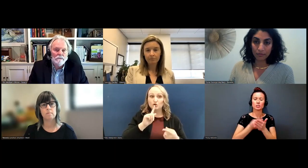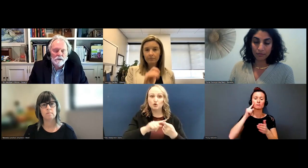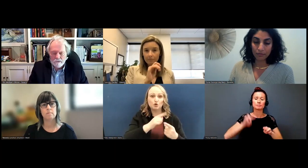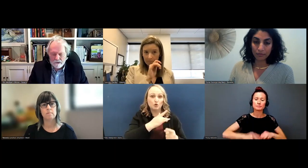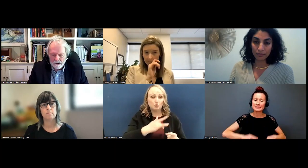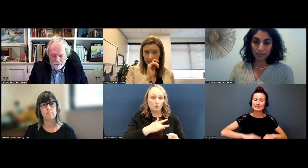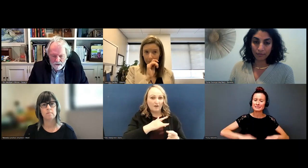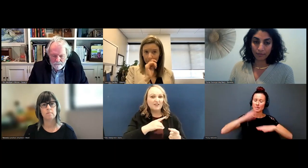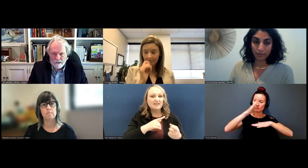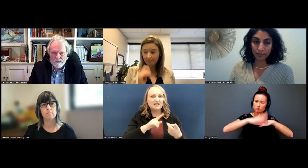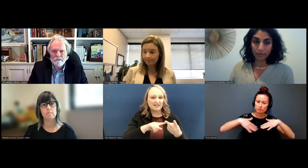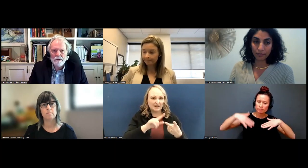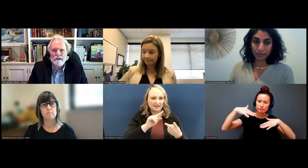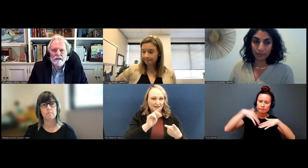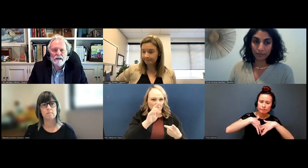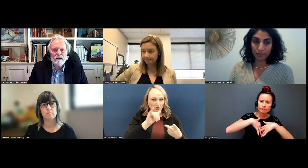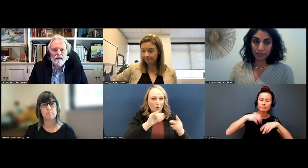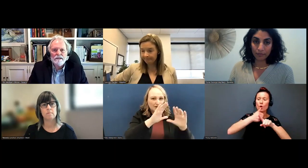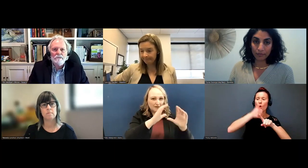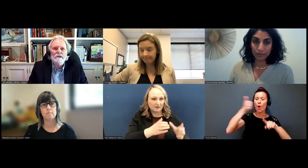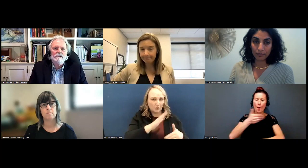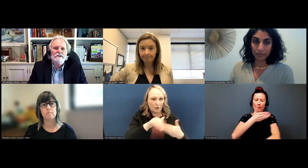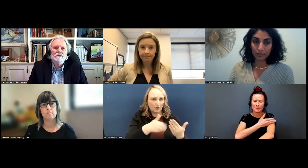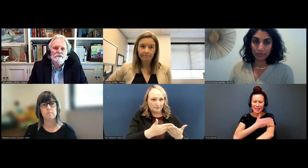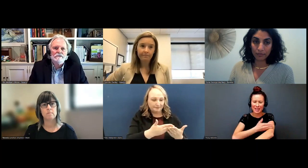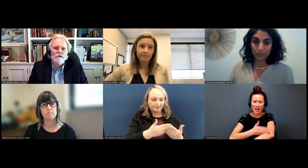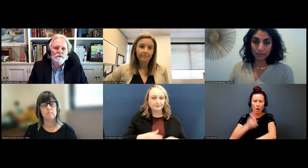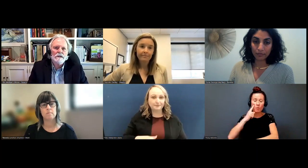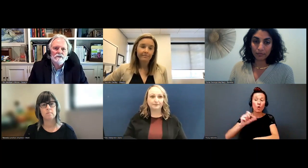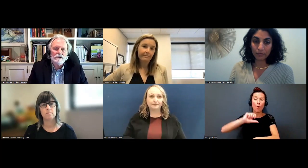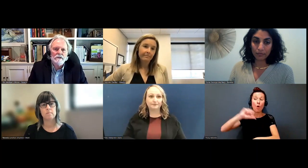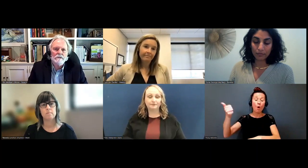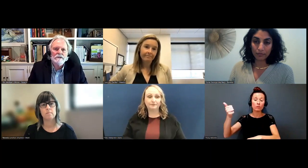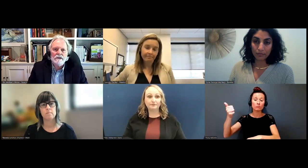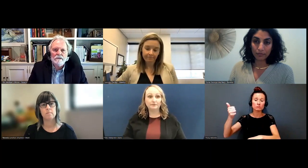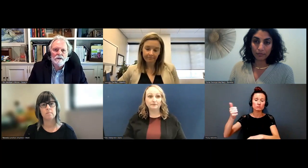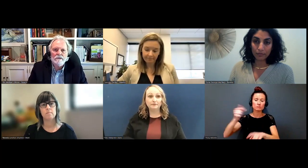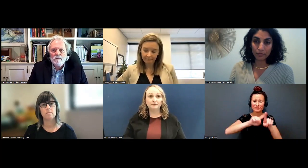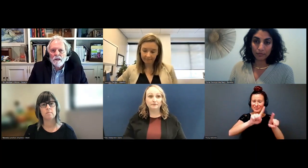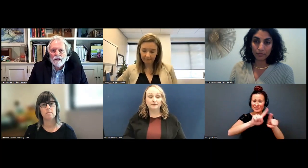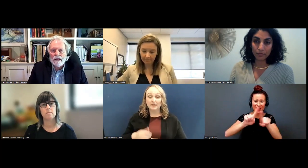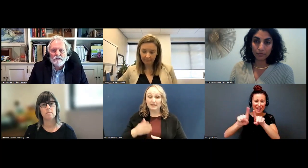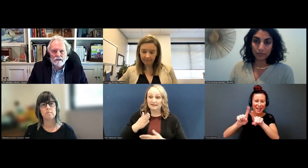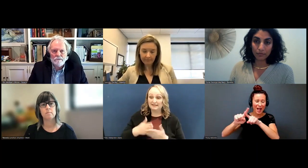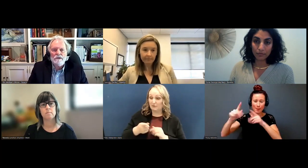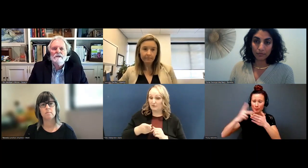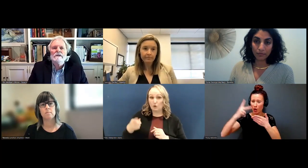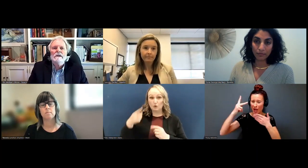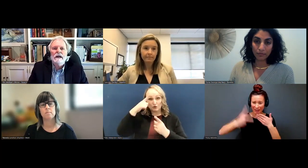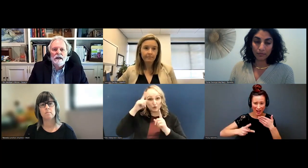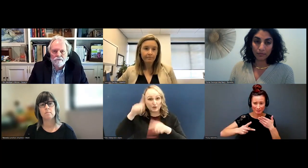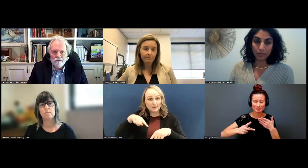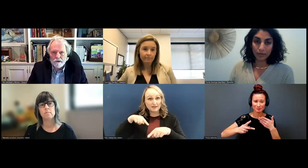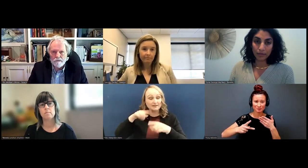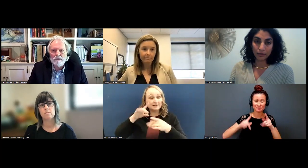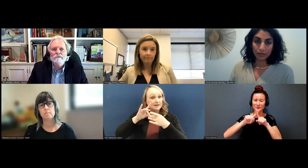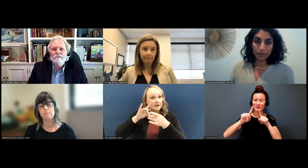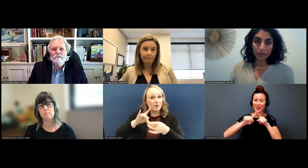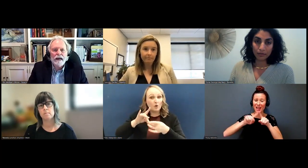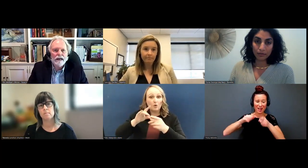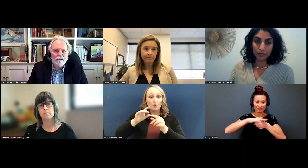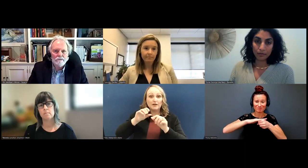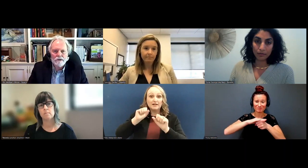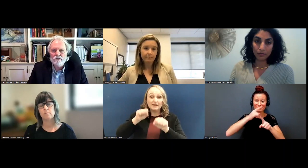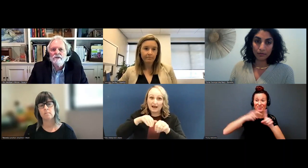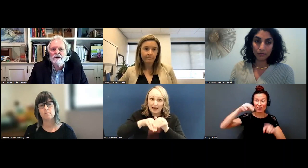Now, as many people will know who are participating today, some of the principles informing those agreements are about accessible and affordable